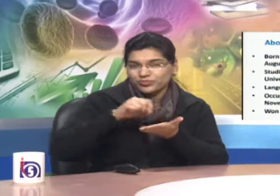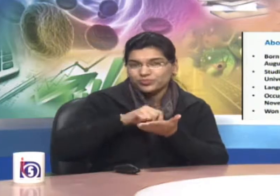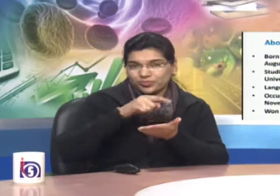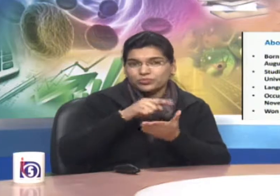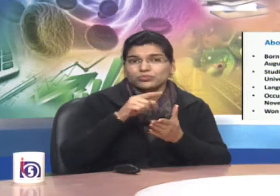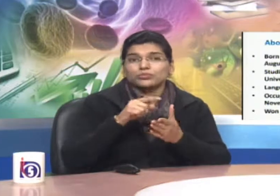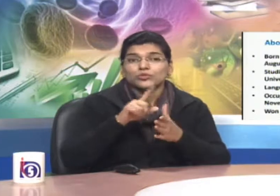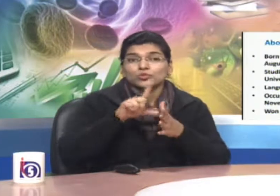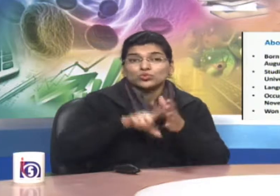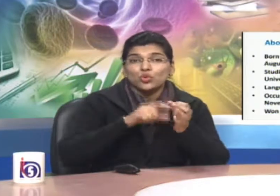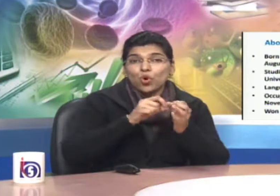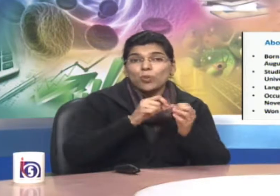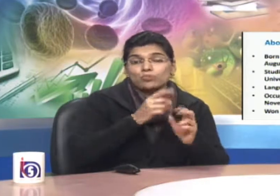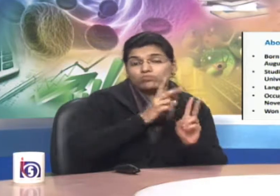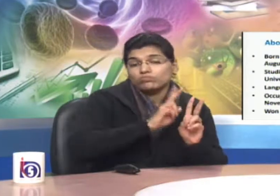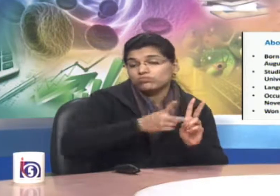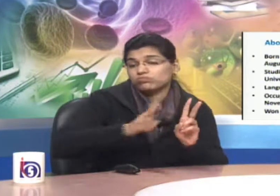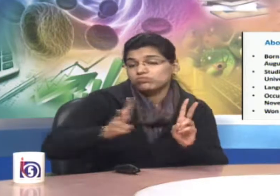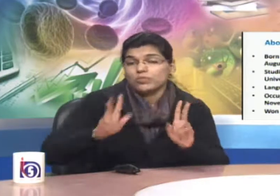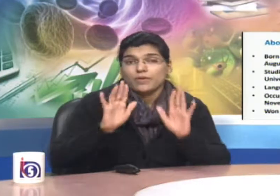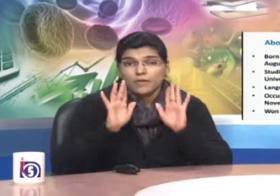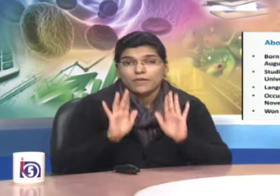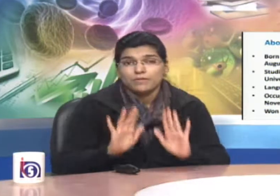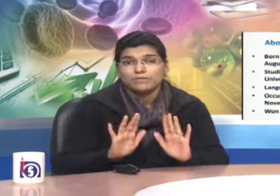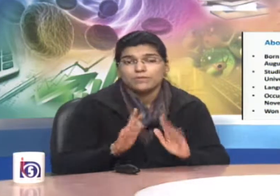His occupation was,